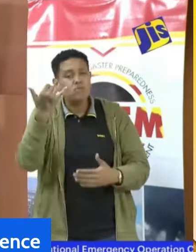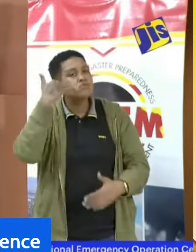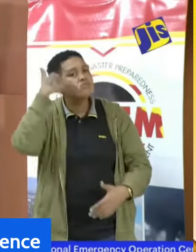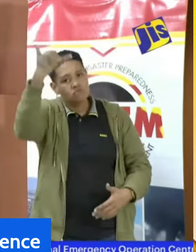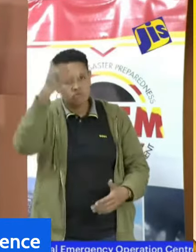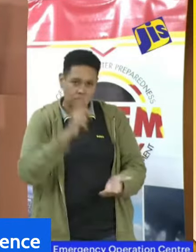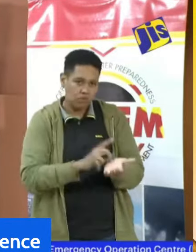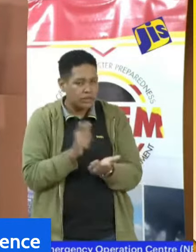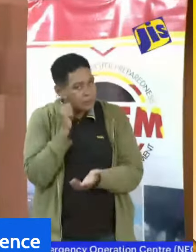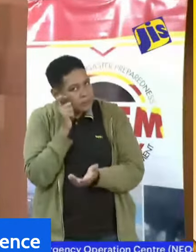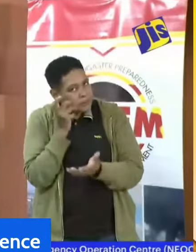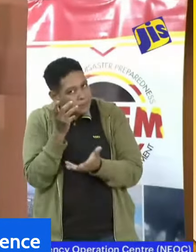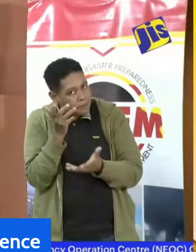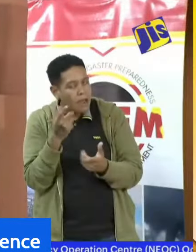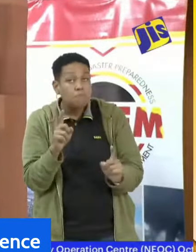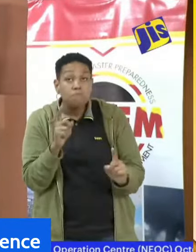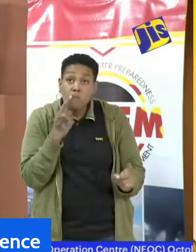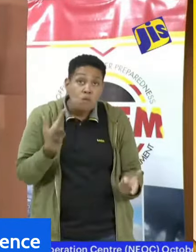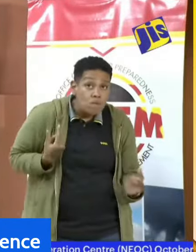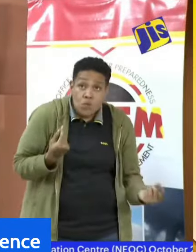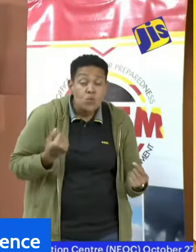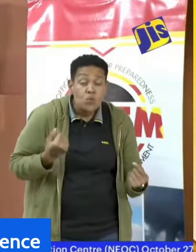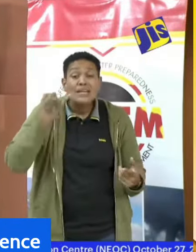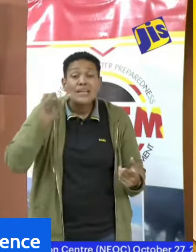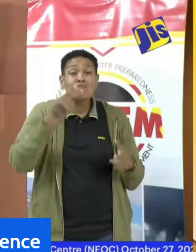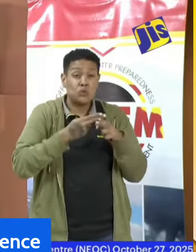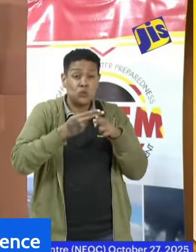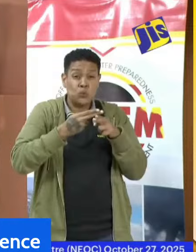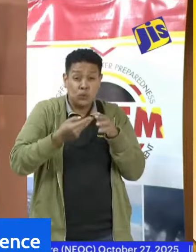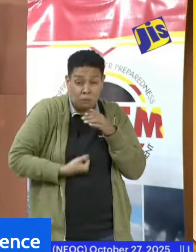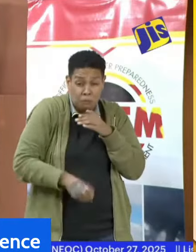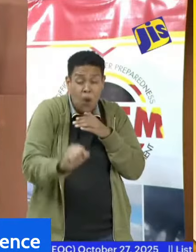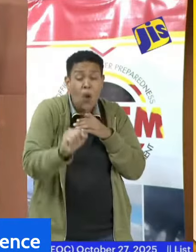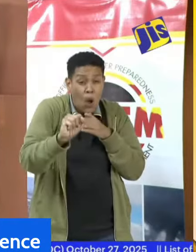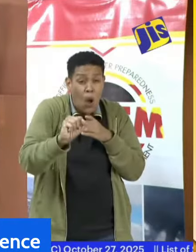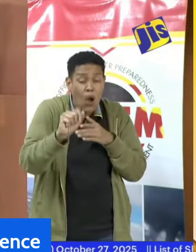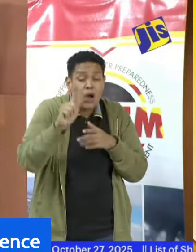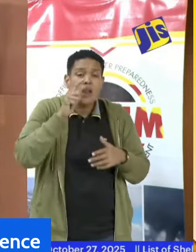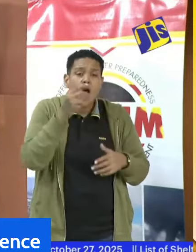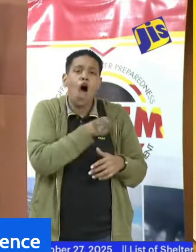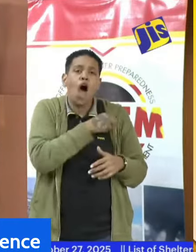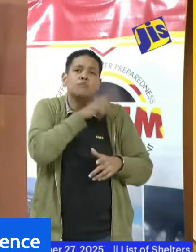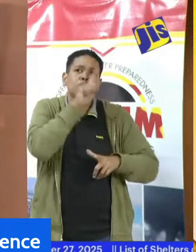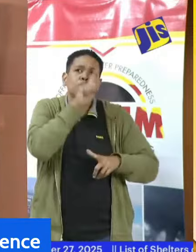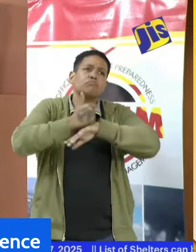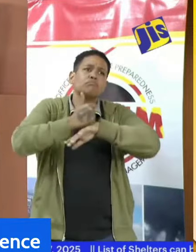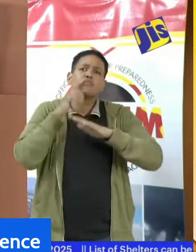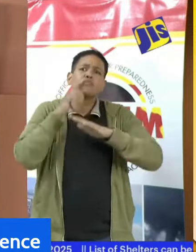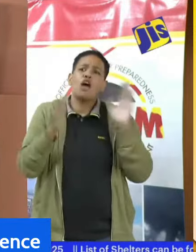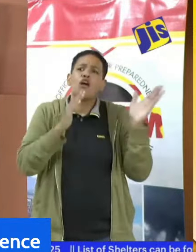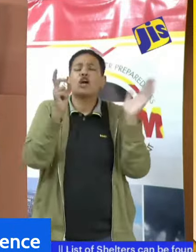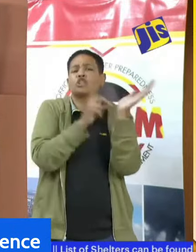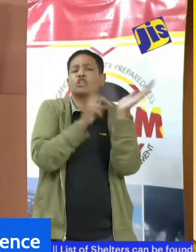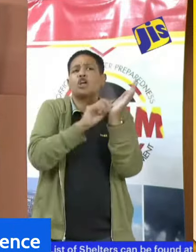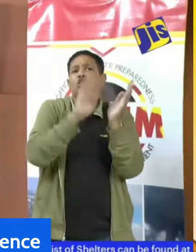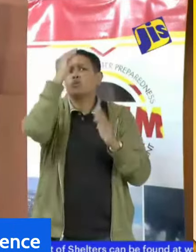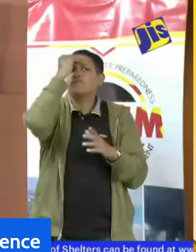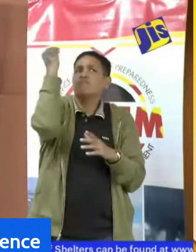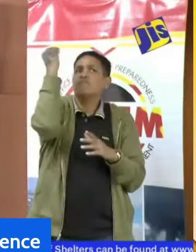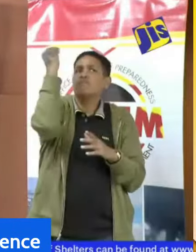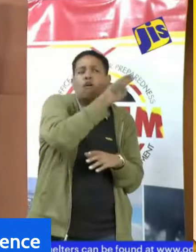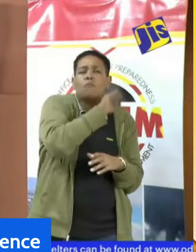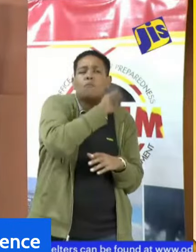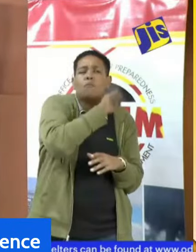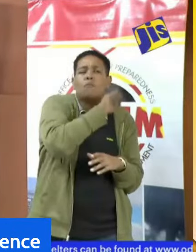physician. Ideally, if you are close to delivering, then the hospitals will make arrangement, or the doctor with the hospital,